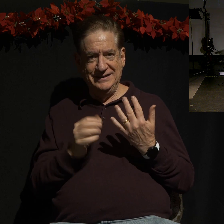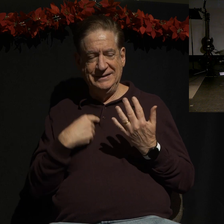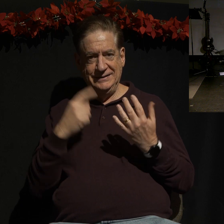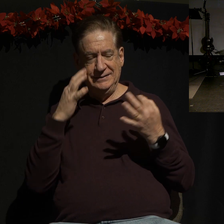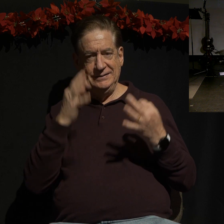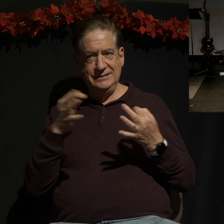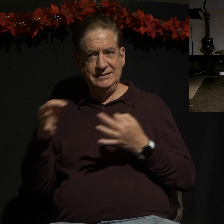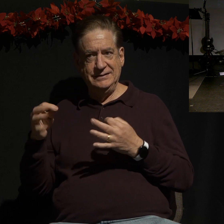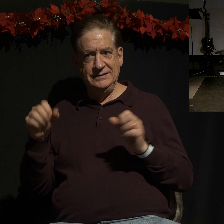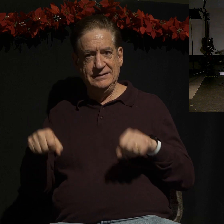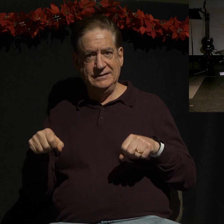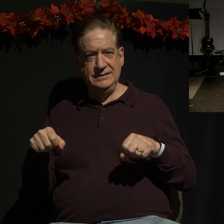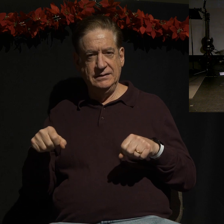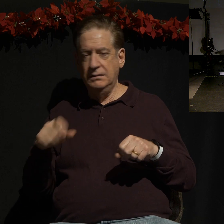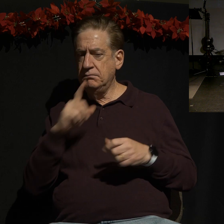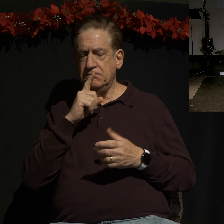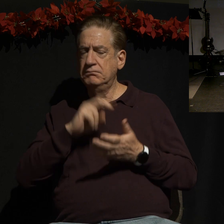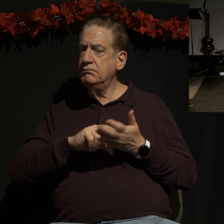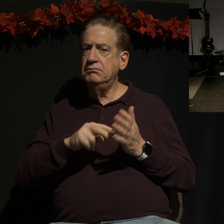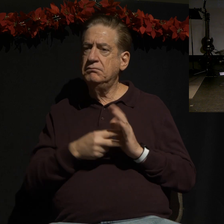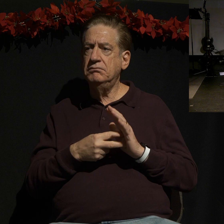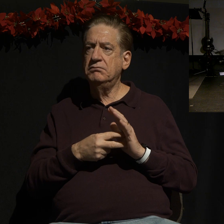It doesn't mean